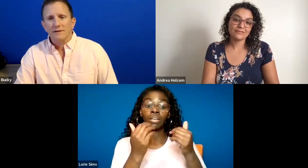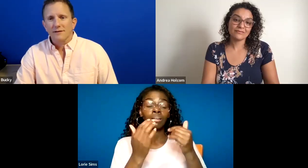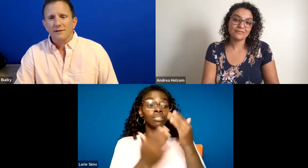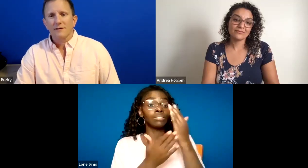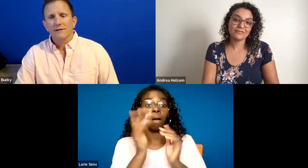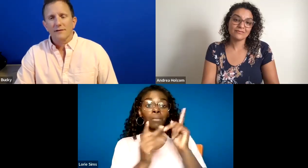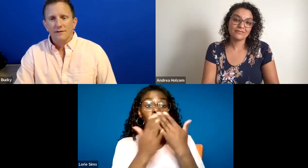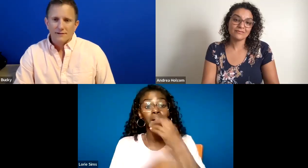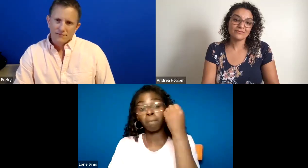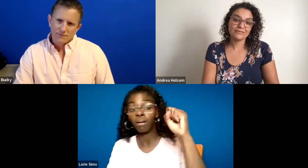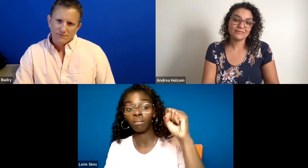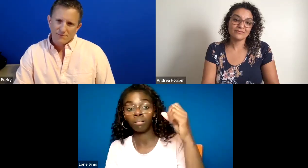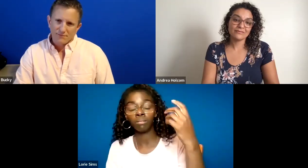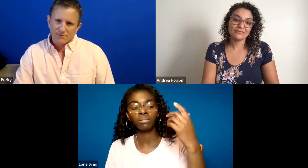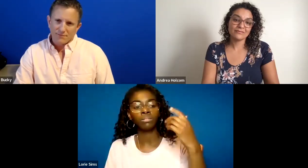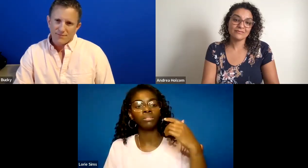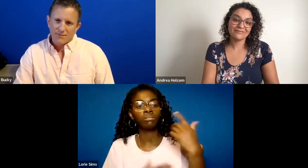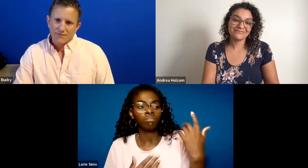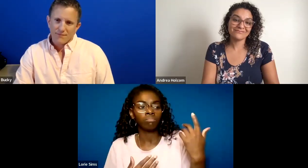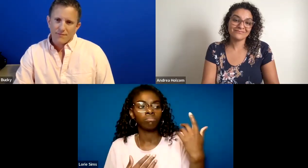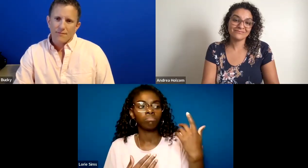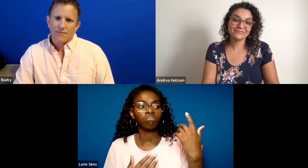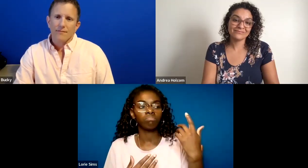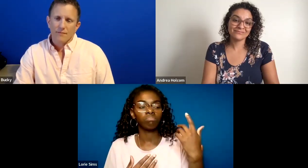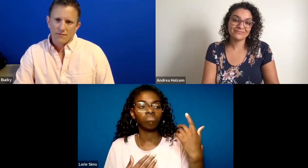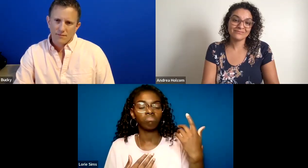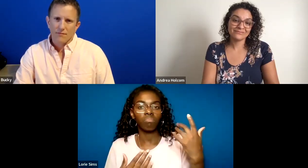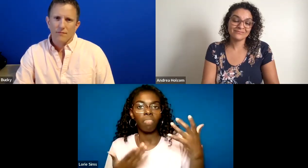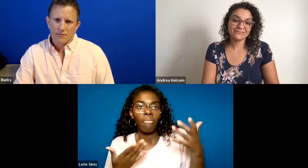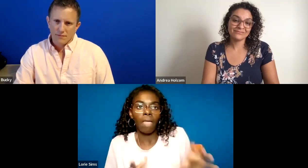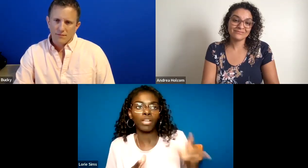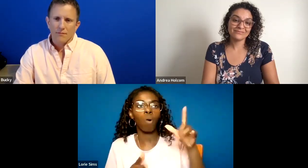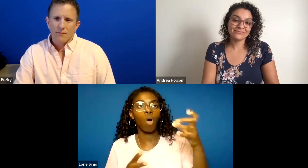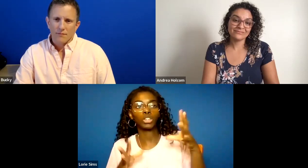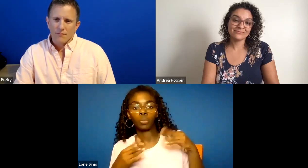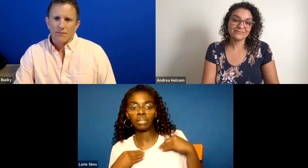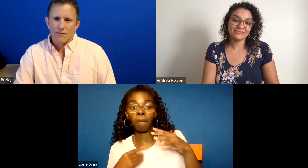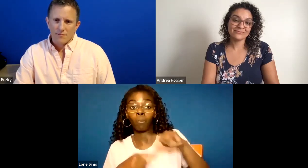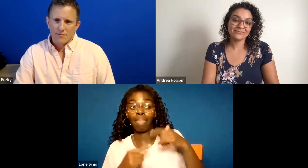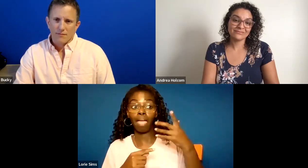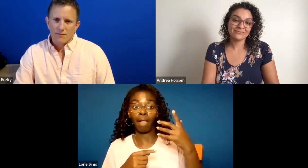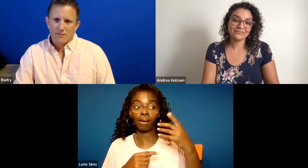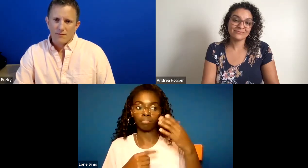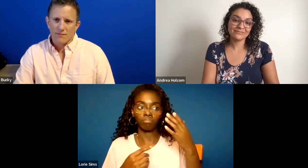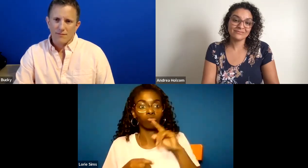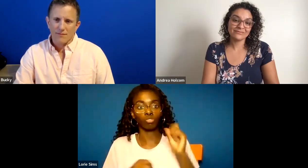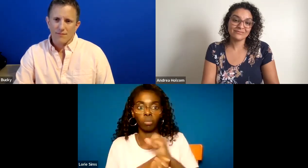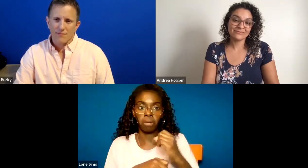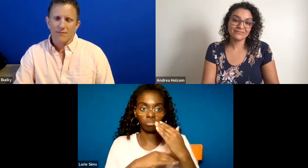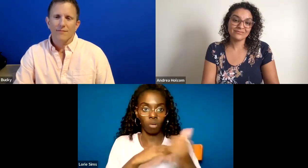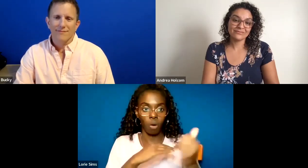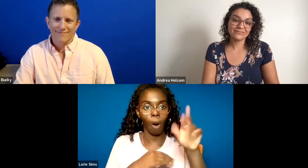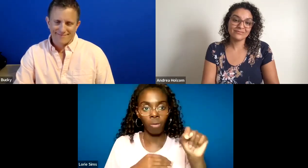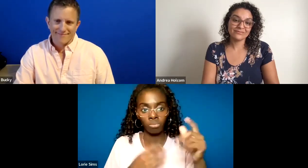And sometimes some people are very much in resistance to that. People do not want to